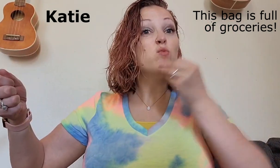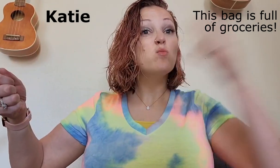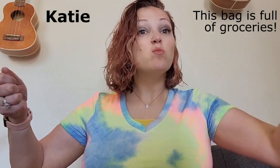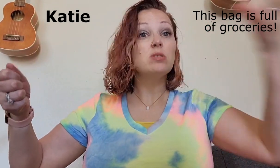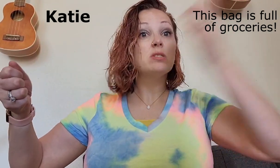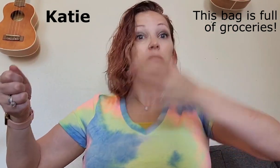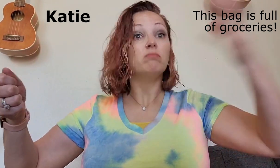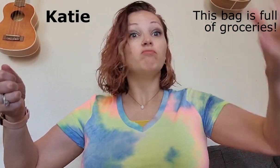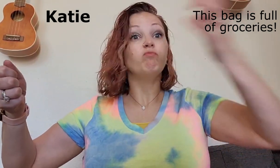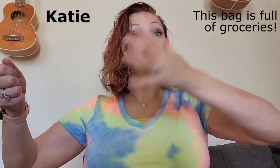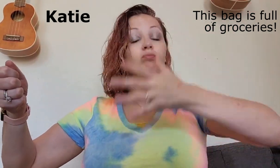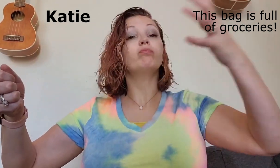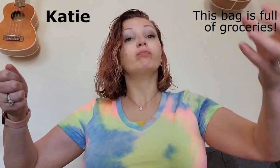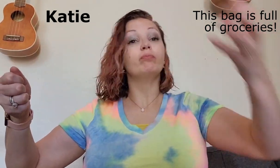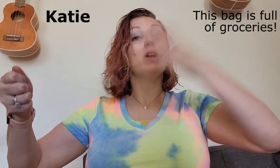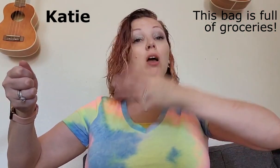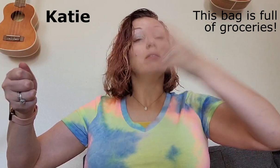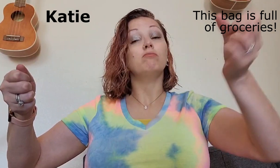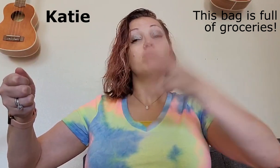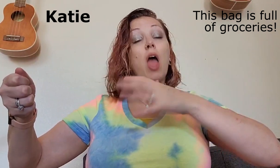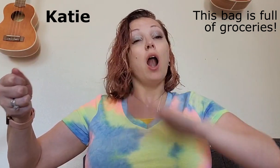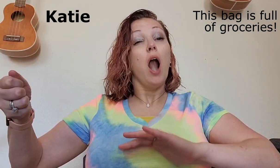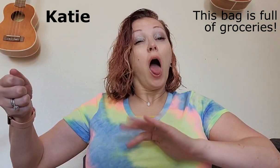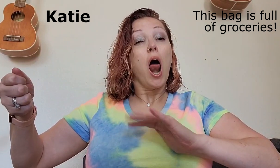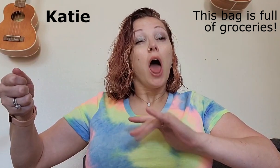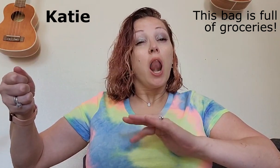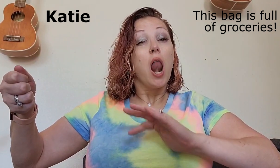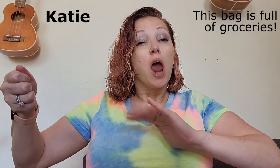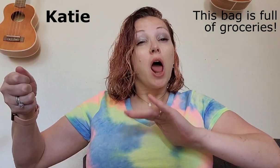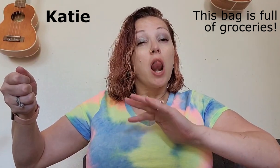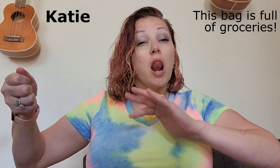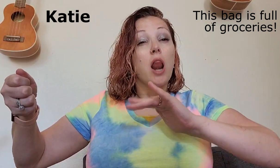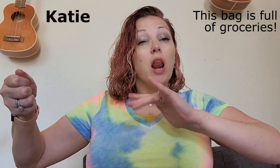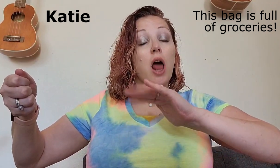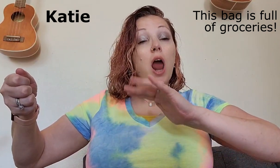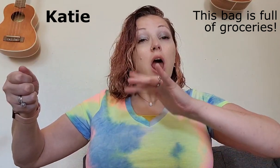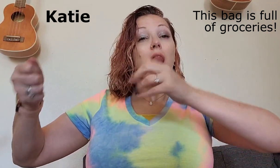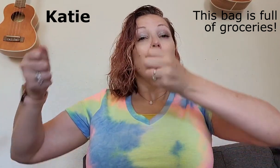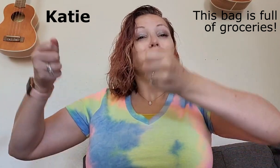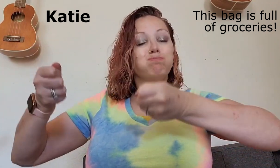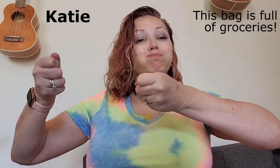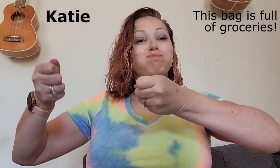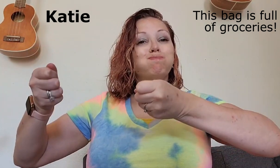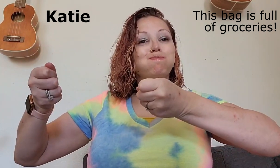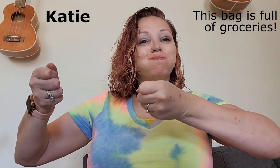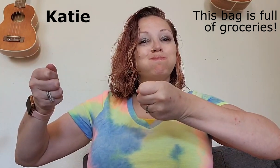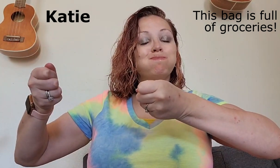This bag can hold so many groceries, all the way up to the top.